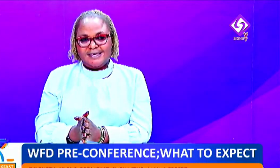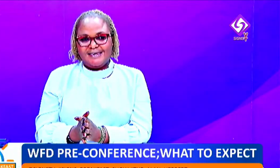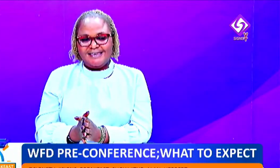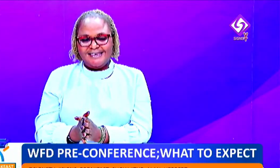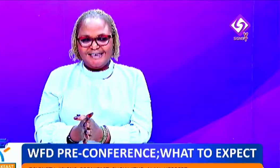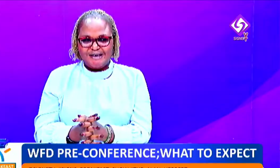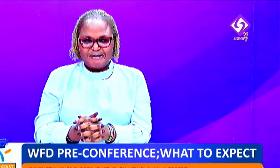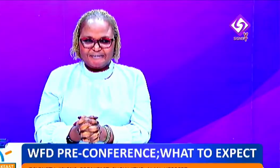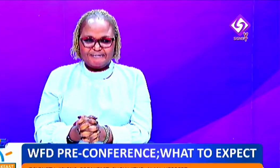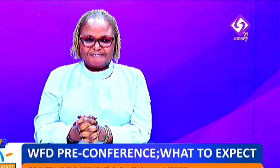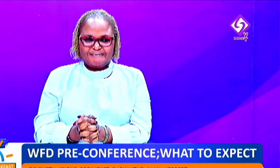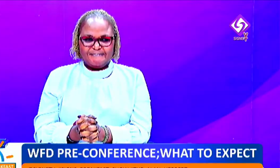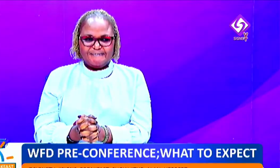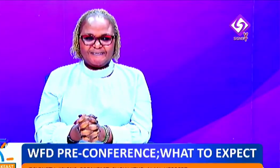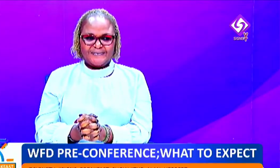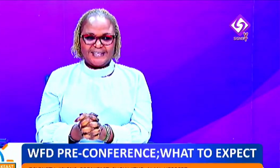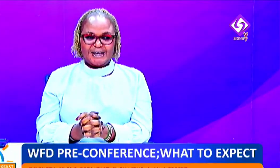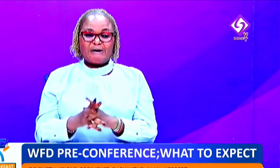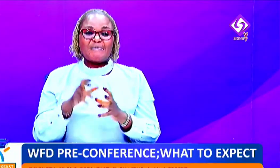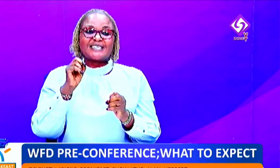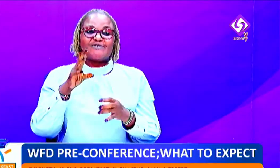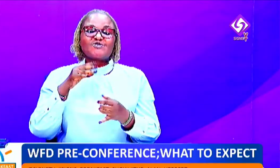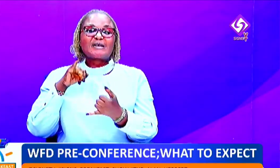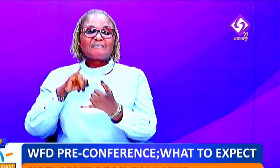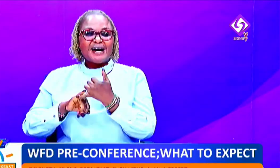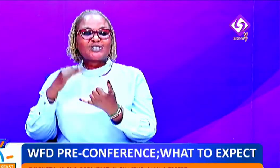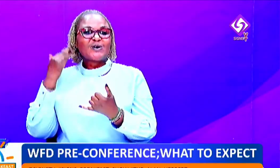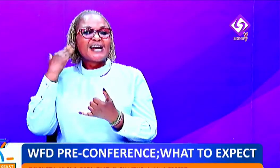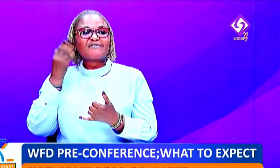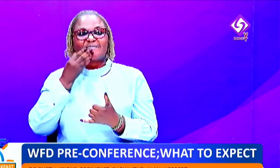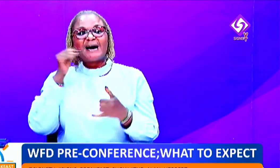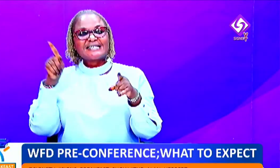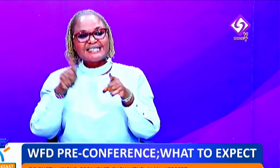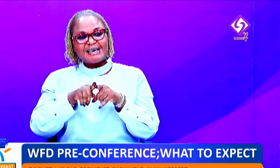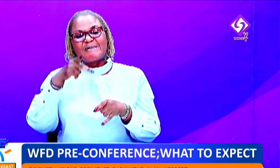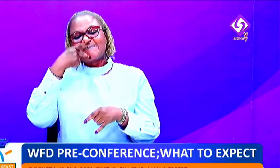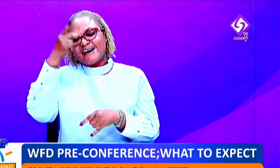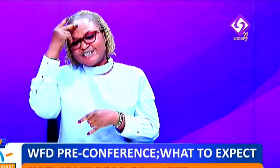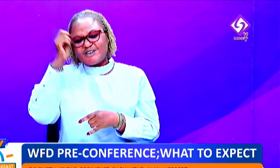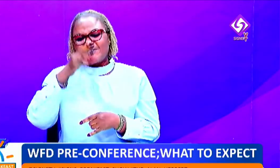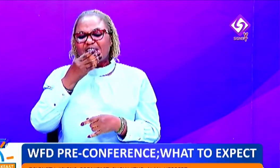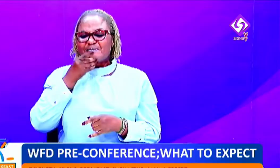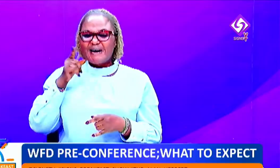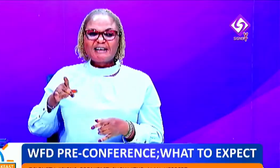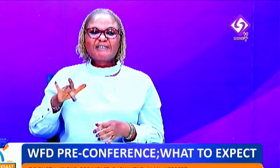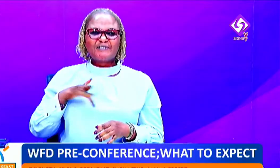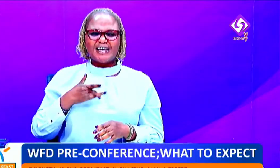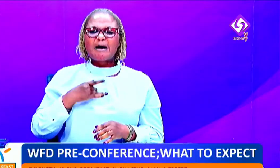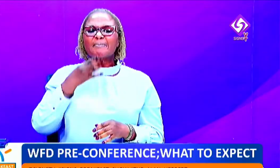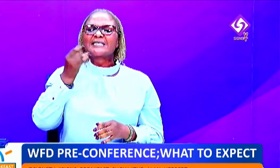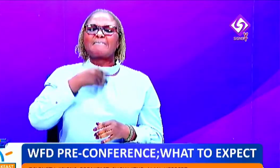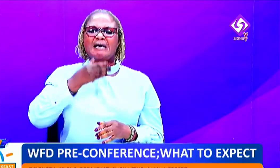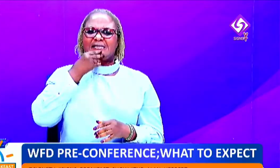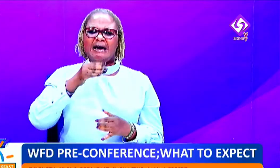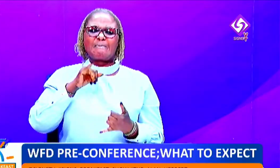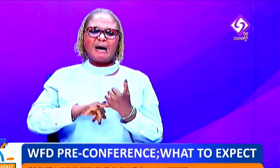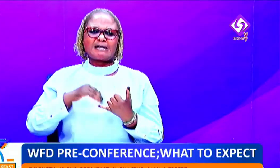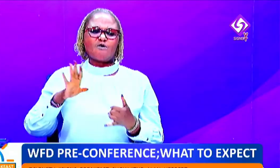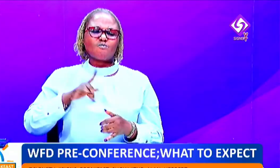that you're financially stable, now do everything. But if you're married to a deaf man like you, then the parents of the deaf man will feel, no,